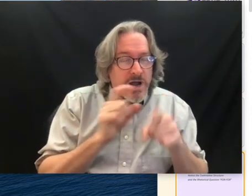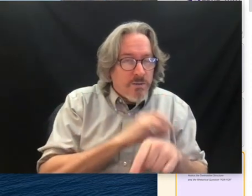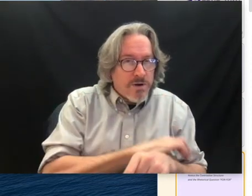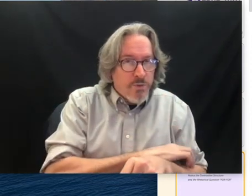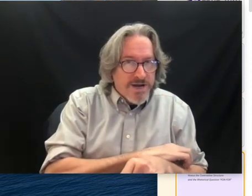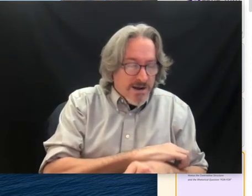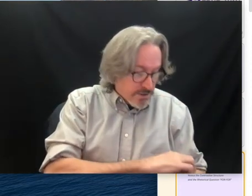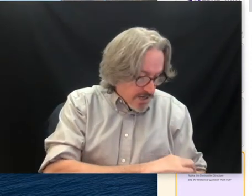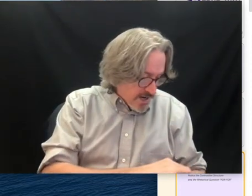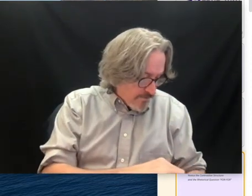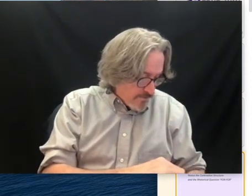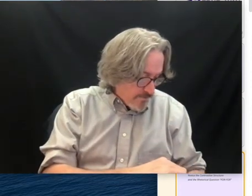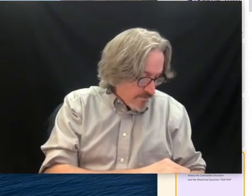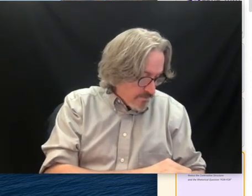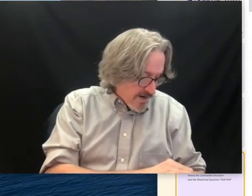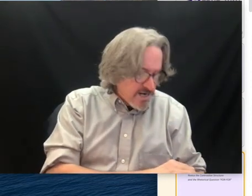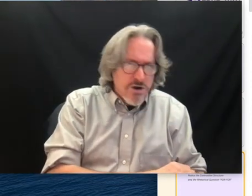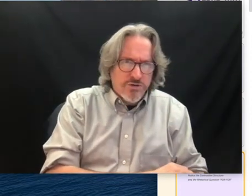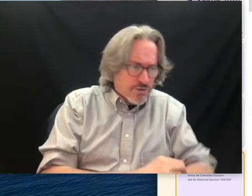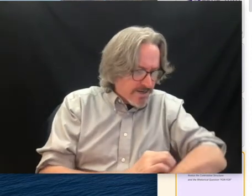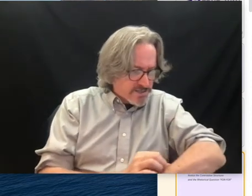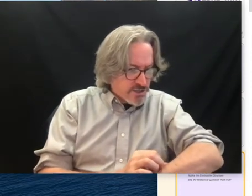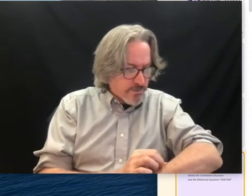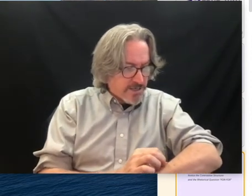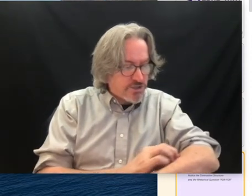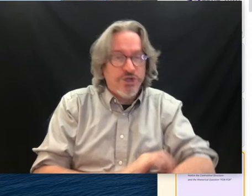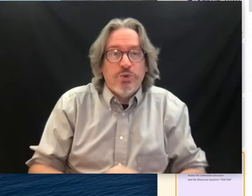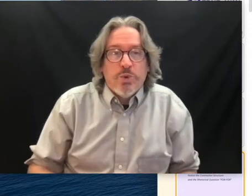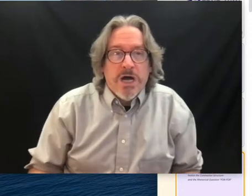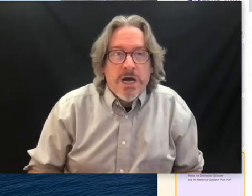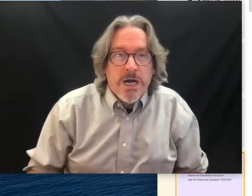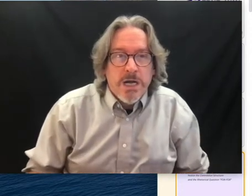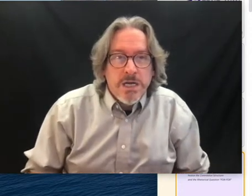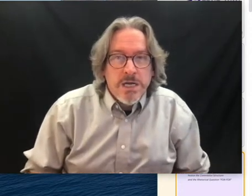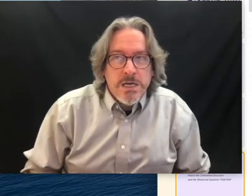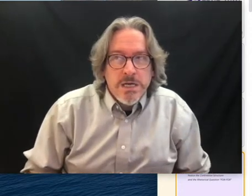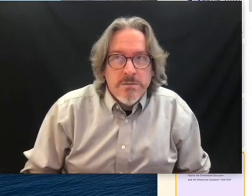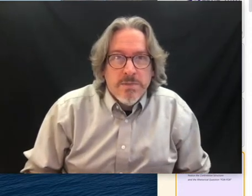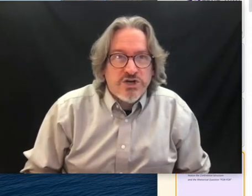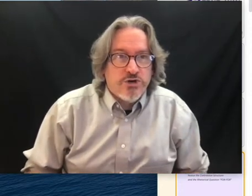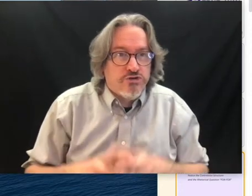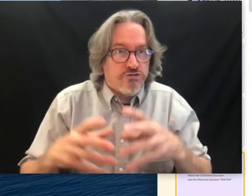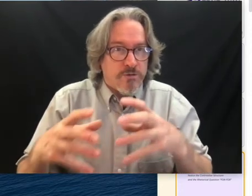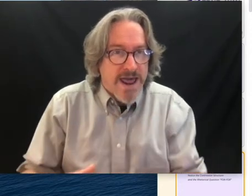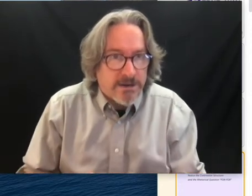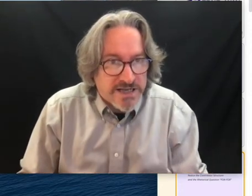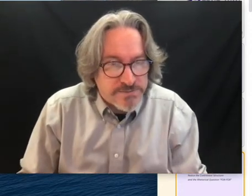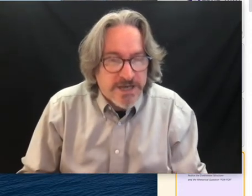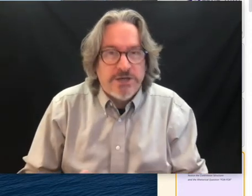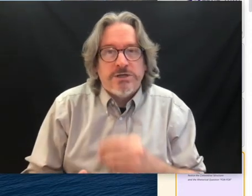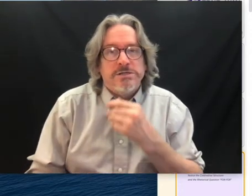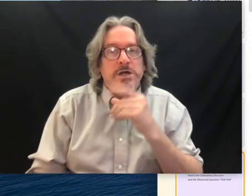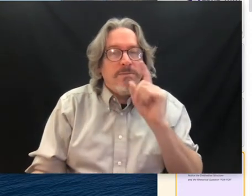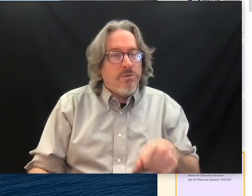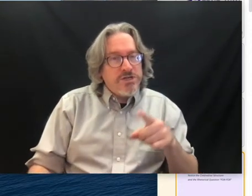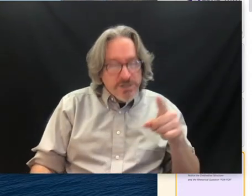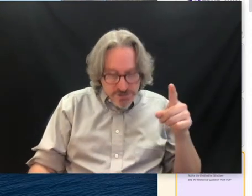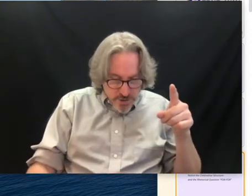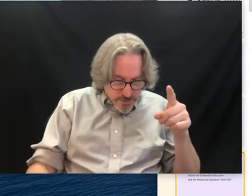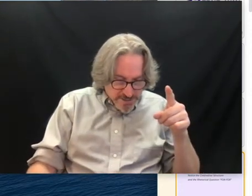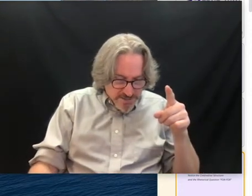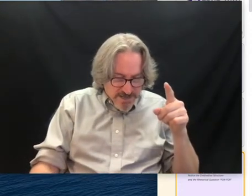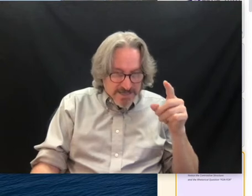So I want to point out, I know TWA doesn't go into much grammatical explanations, but I want